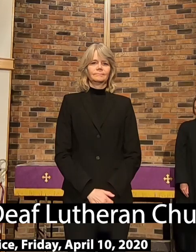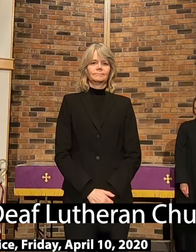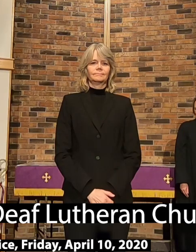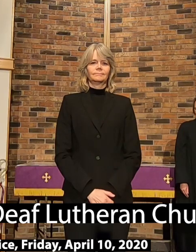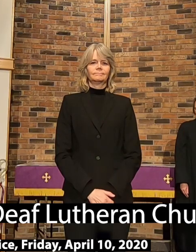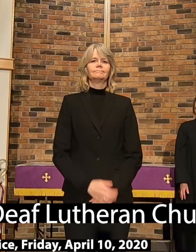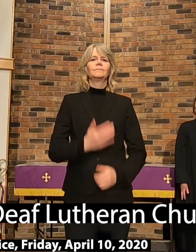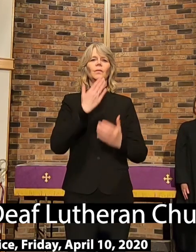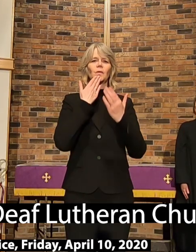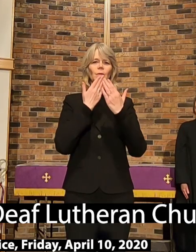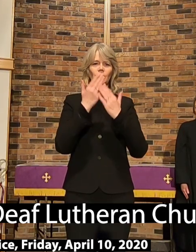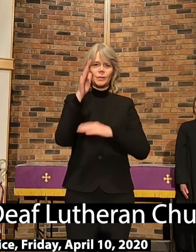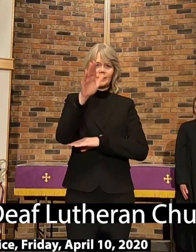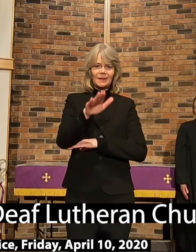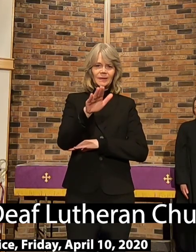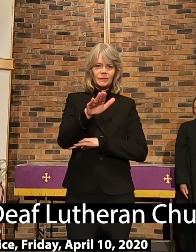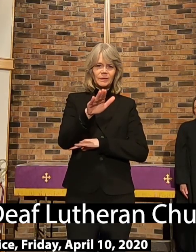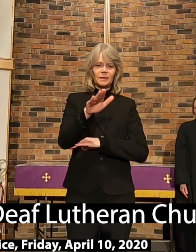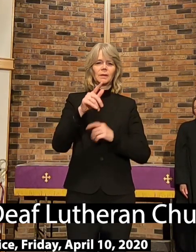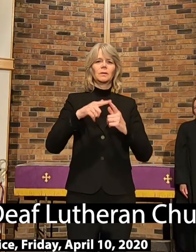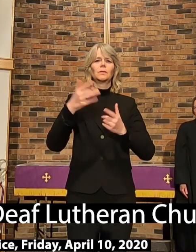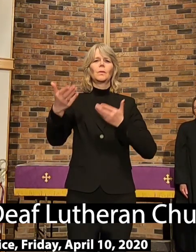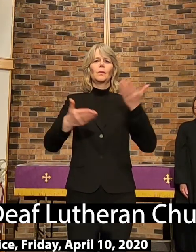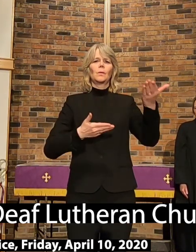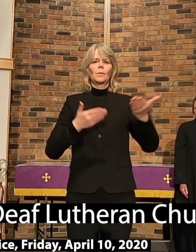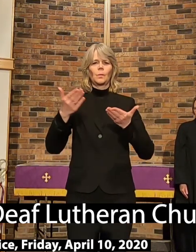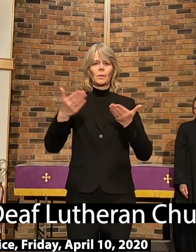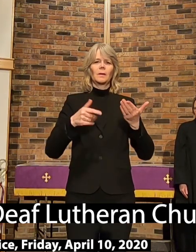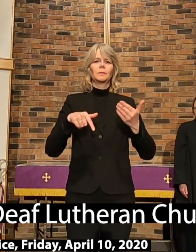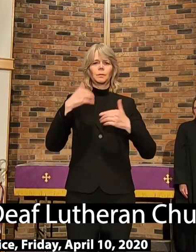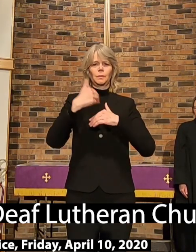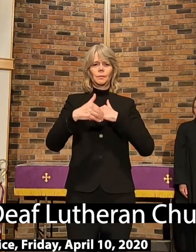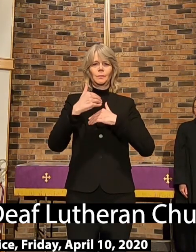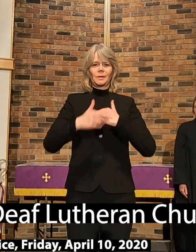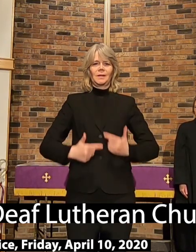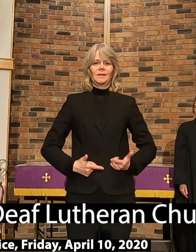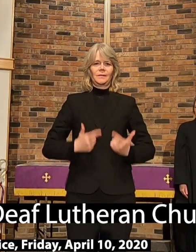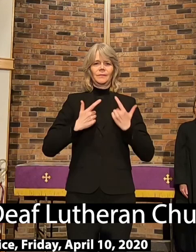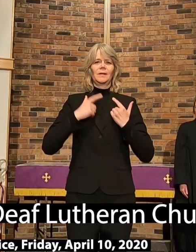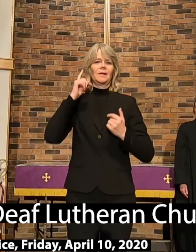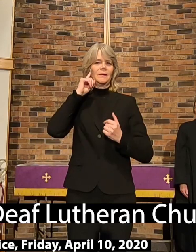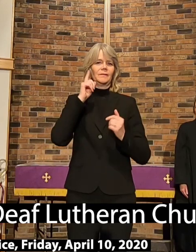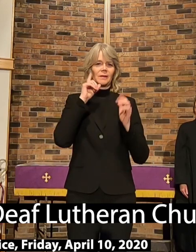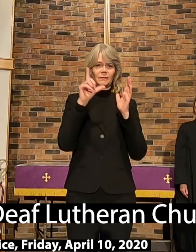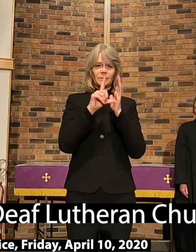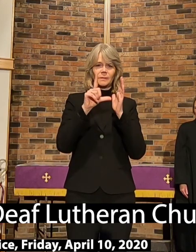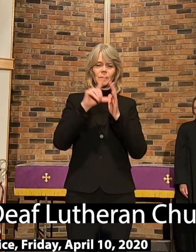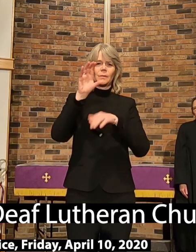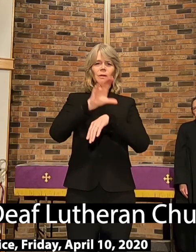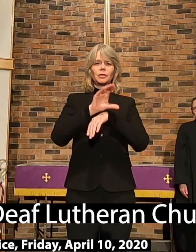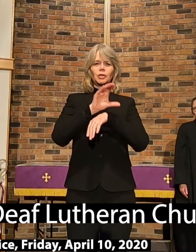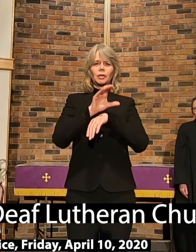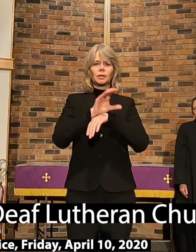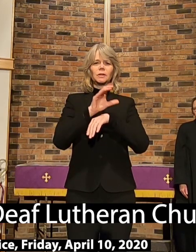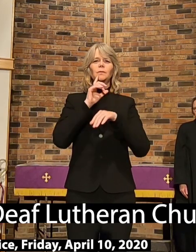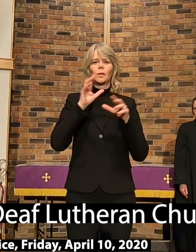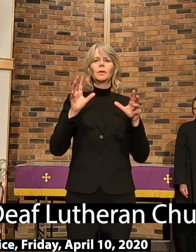Good evening and welcome to Bread of Life, Deaf Lutheran Church worship service for Good Friday.